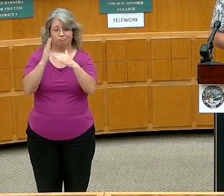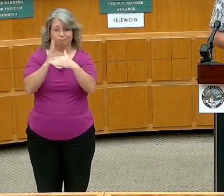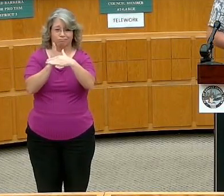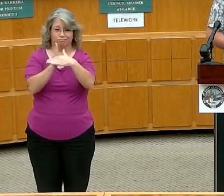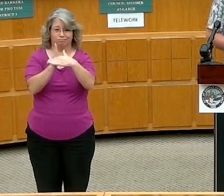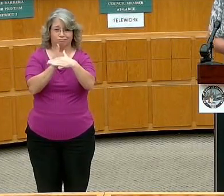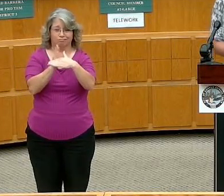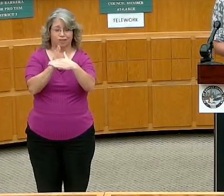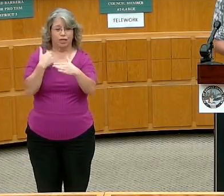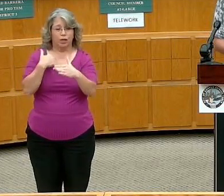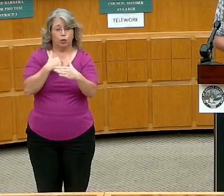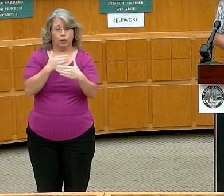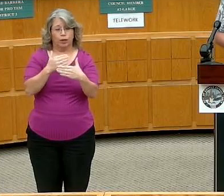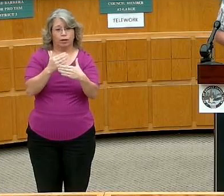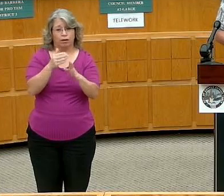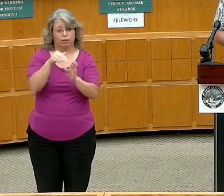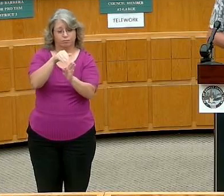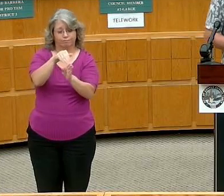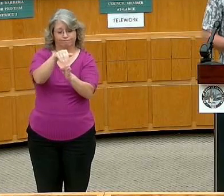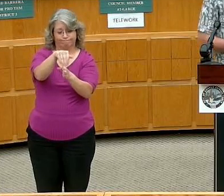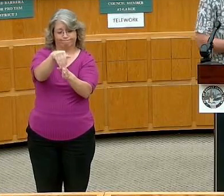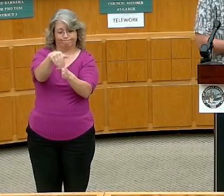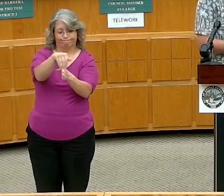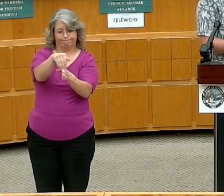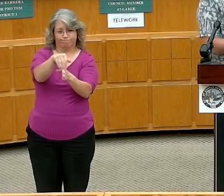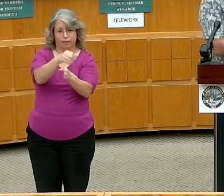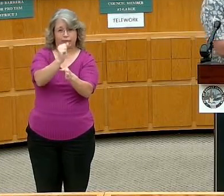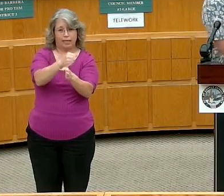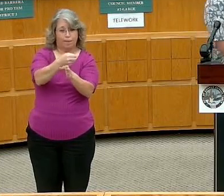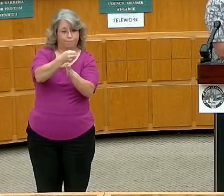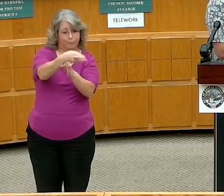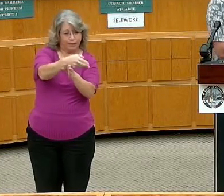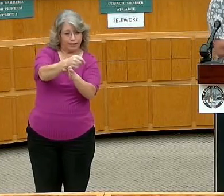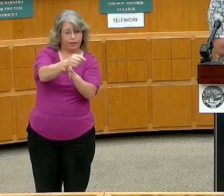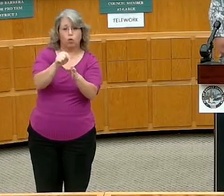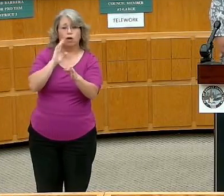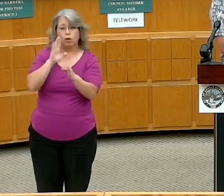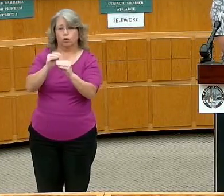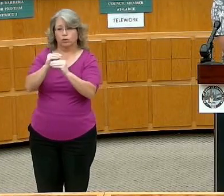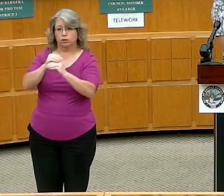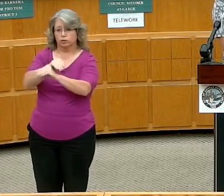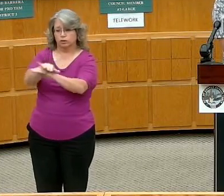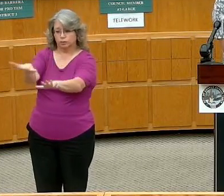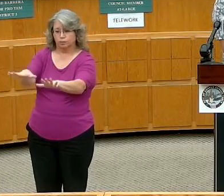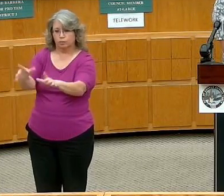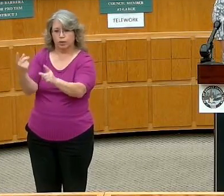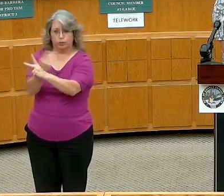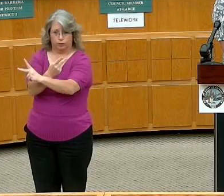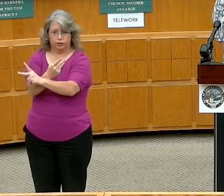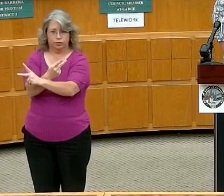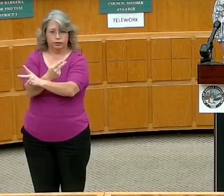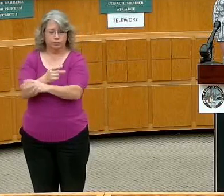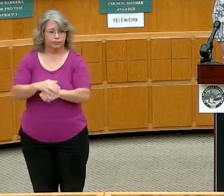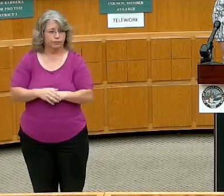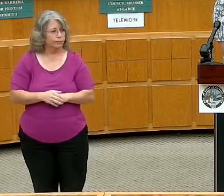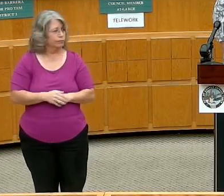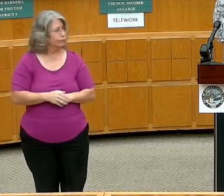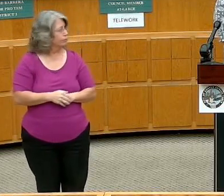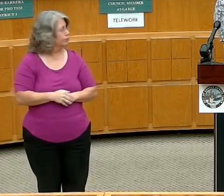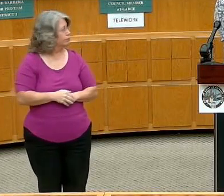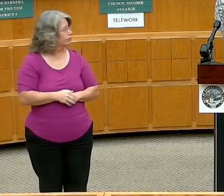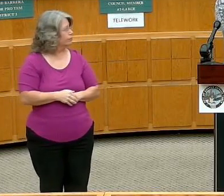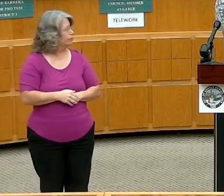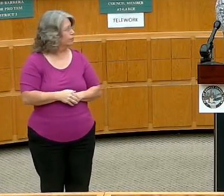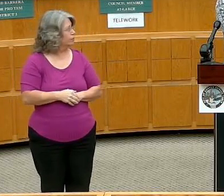between beating this and it's spreading even more. And I want to point out that this was a worst